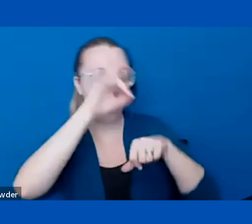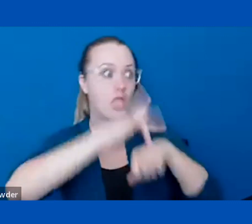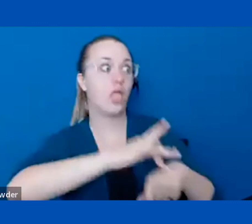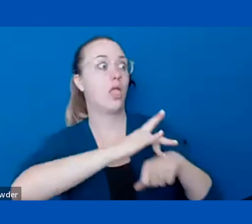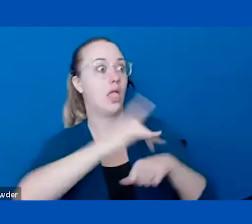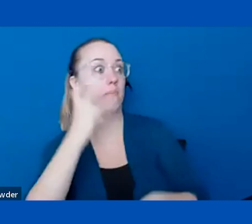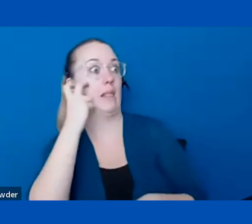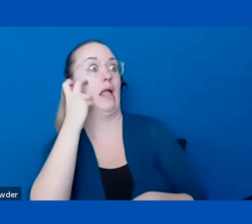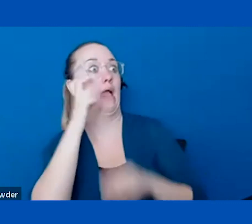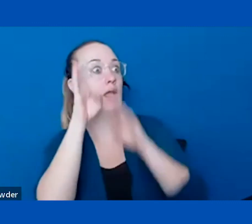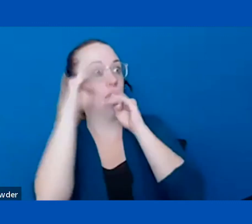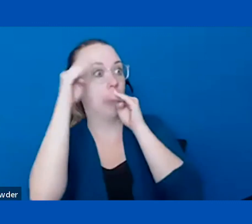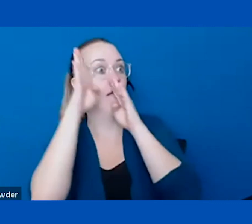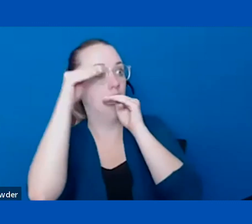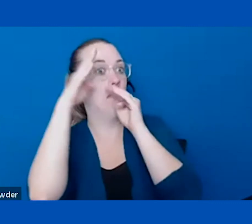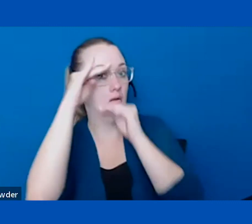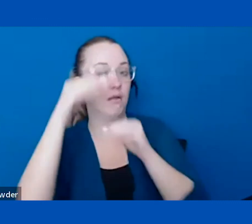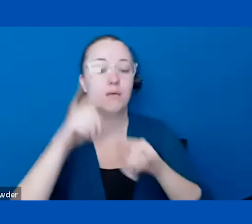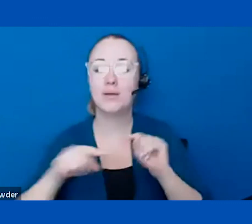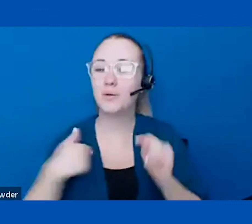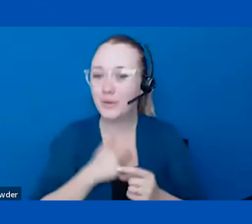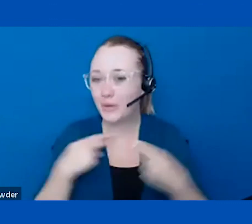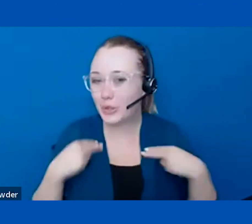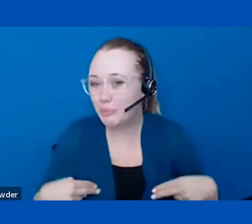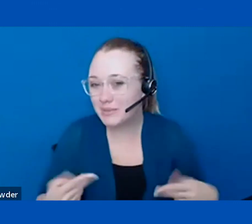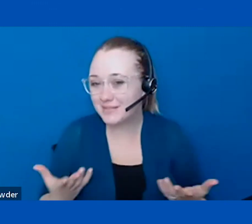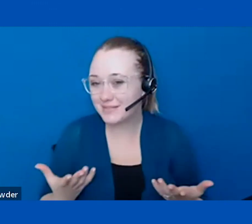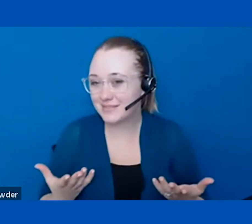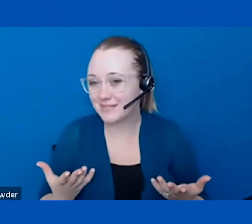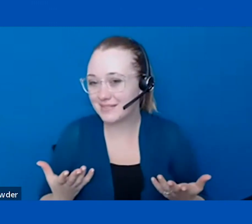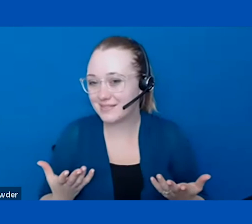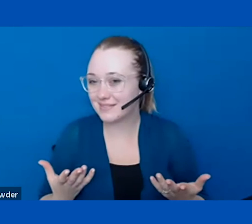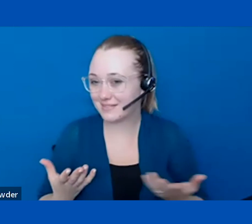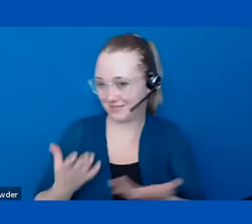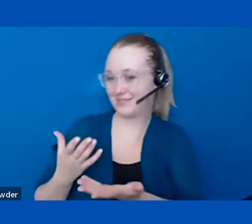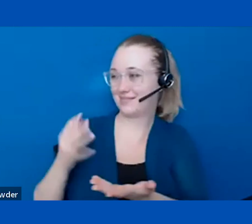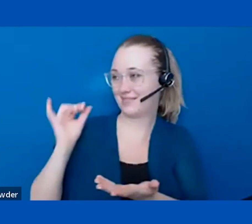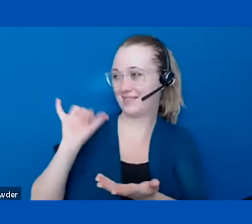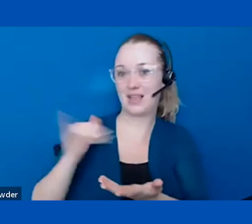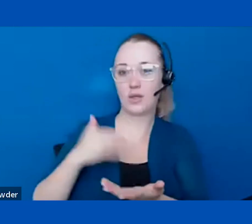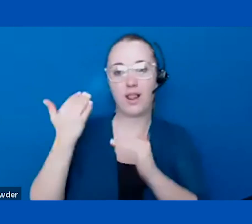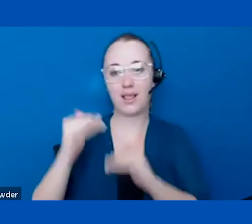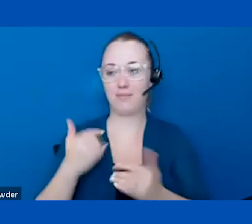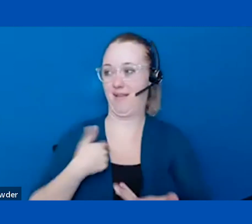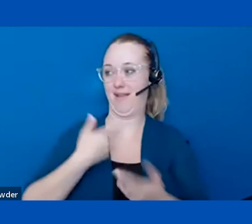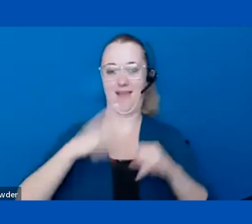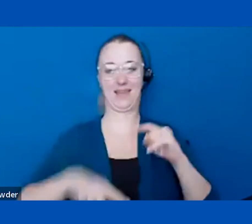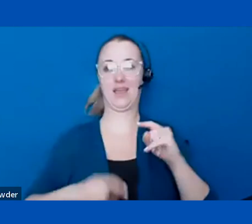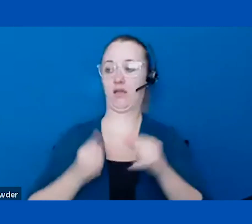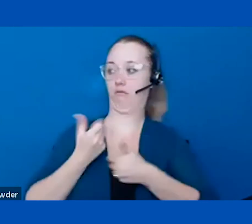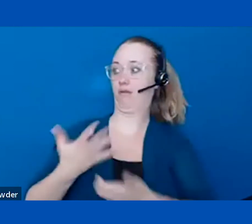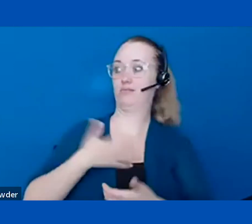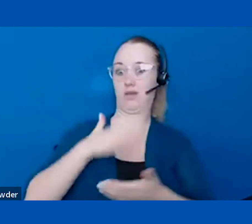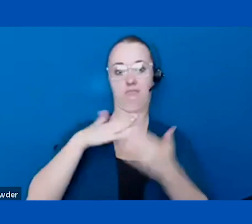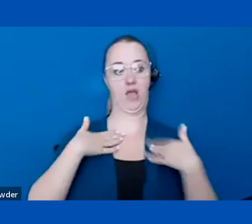humans. right, And exactly. Exactly. that was your limitation was, hey, I can't make my body grow extra Right,